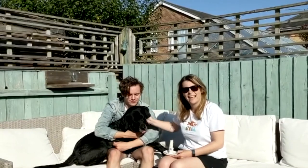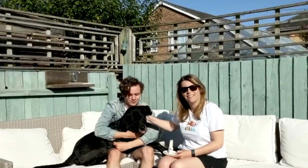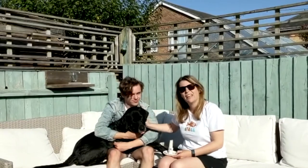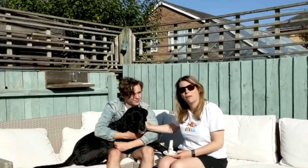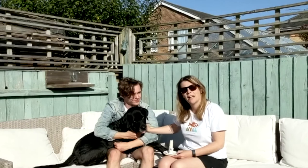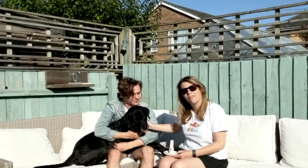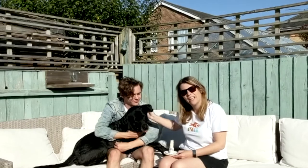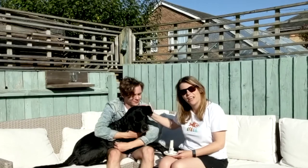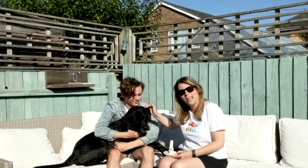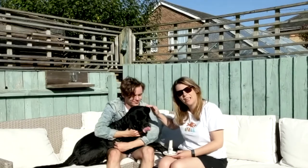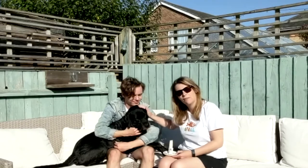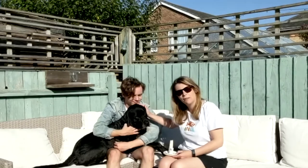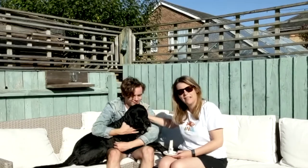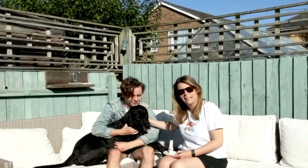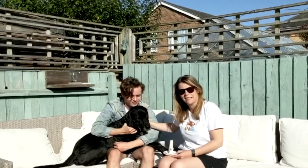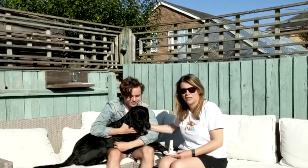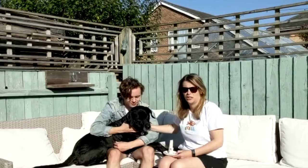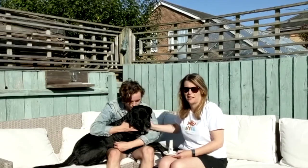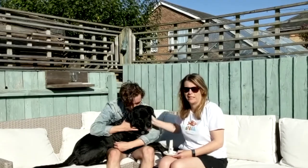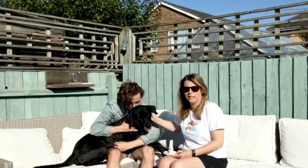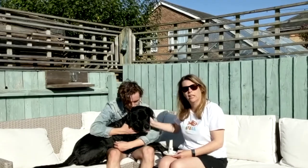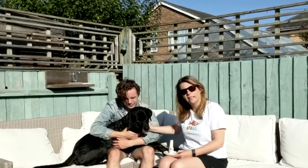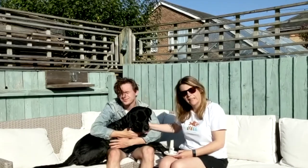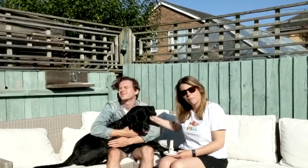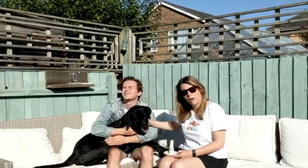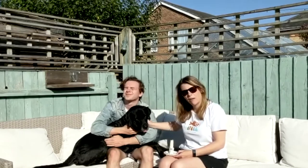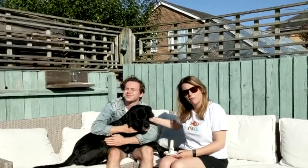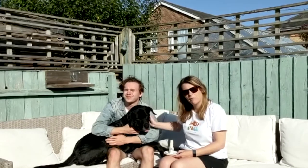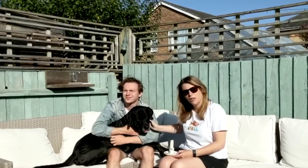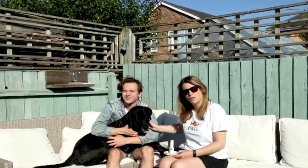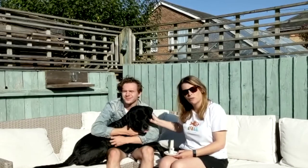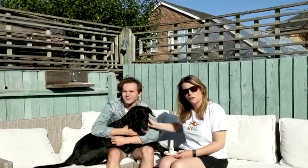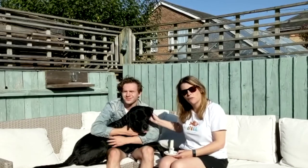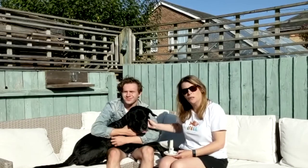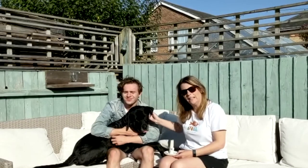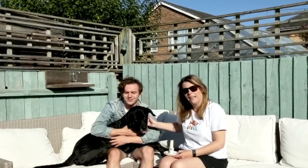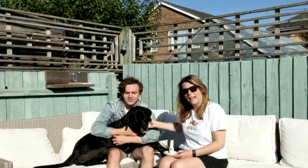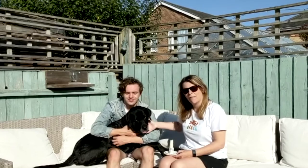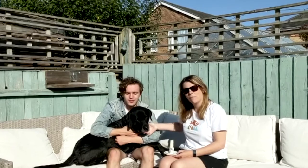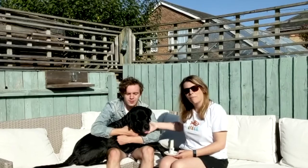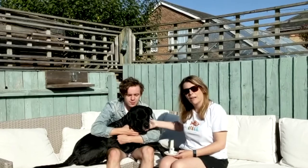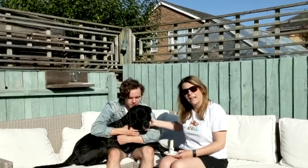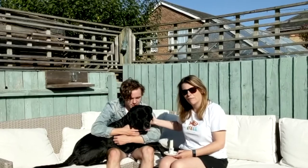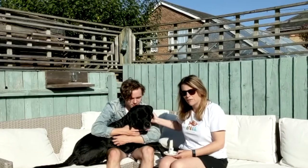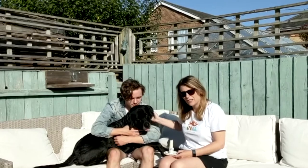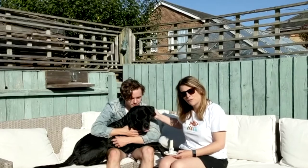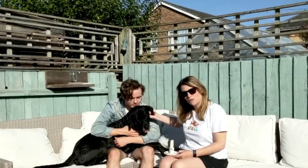again. We hope you have another lovely week in the sunshine. Keep going with virtual school and remember, and physical